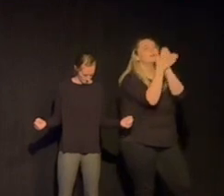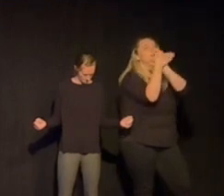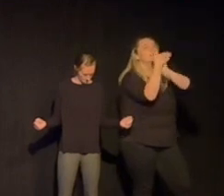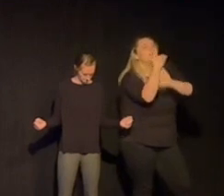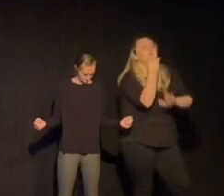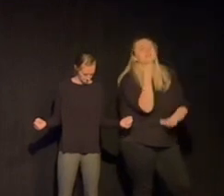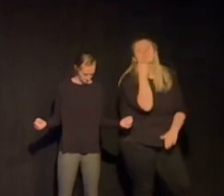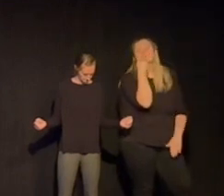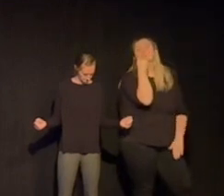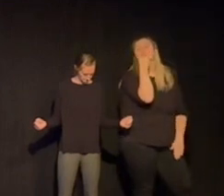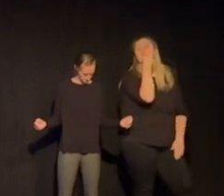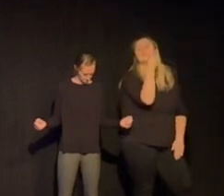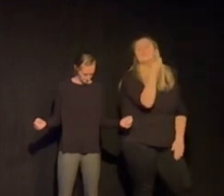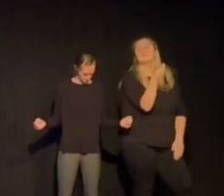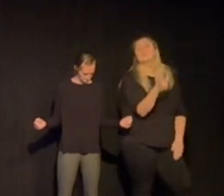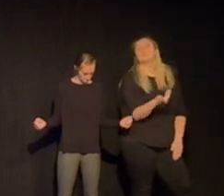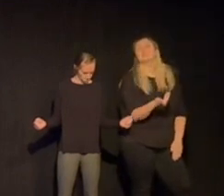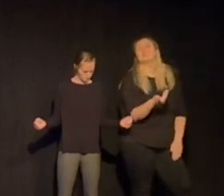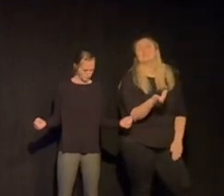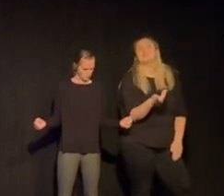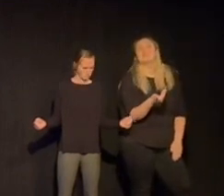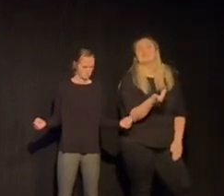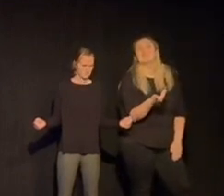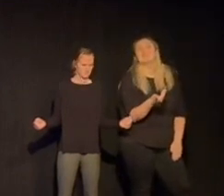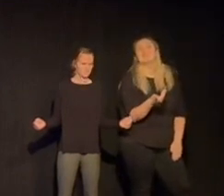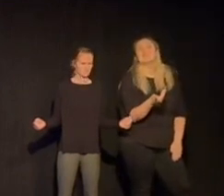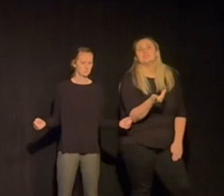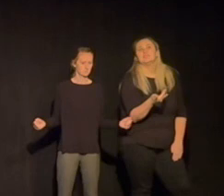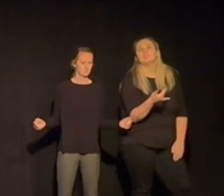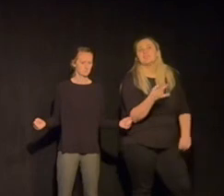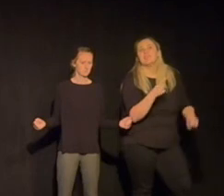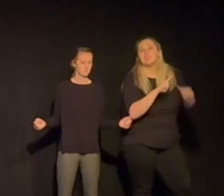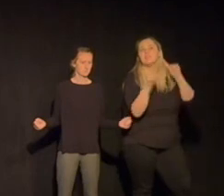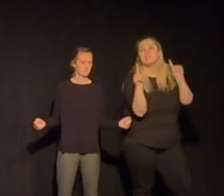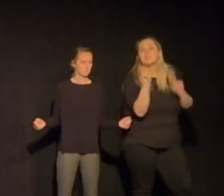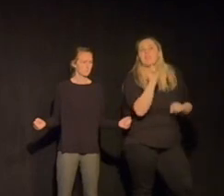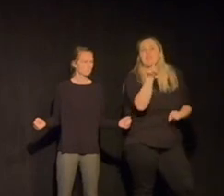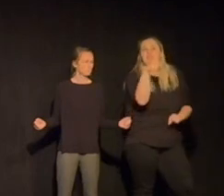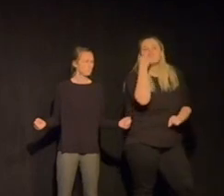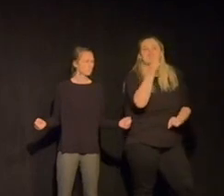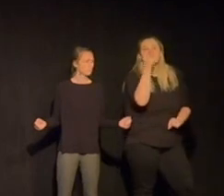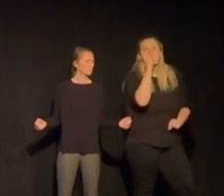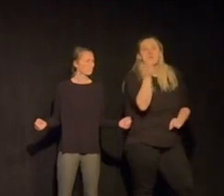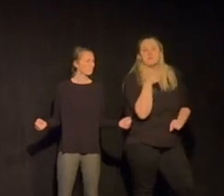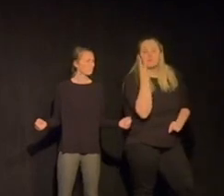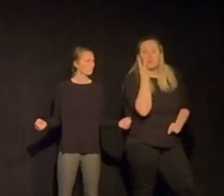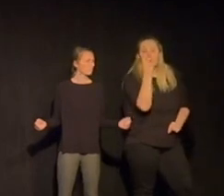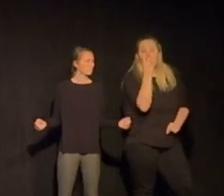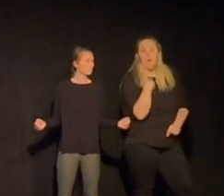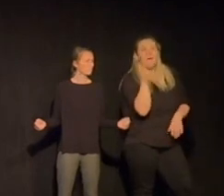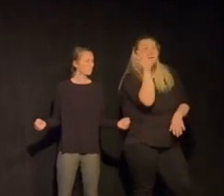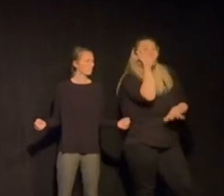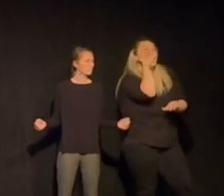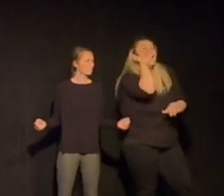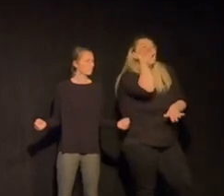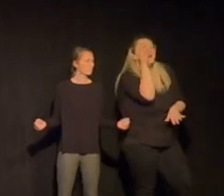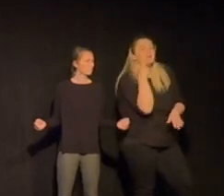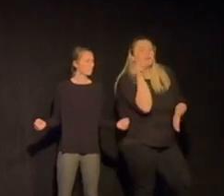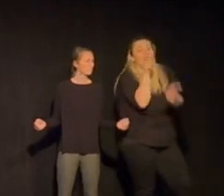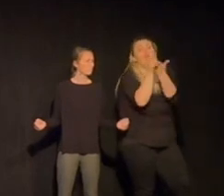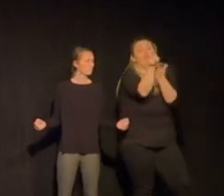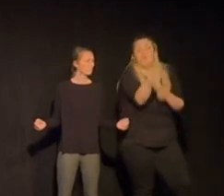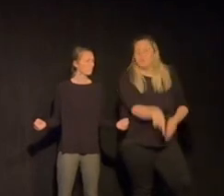to convince me to turn over a new lily pad. But But then you had to go and fall for the first groupie who batted her eyes at